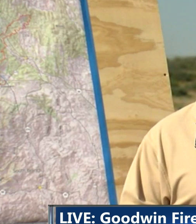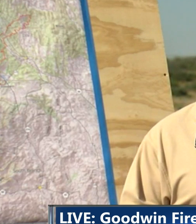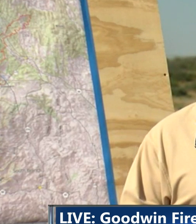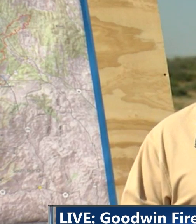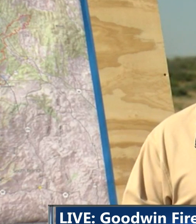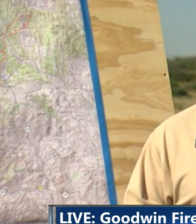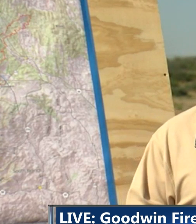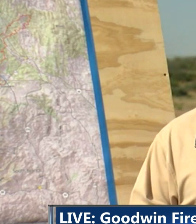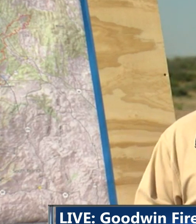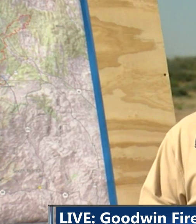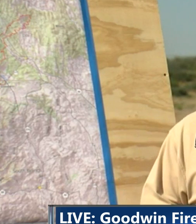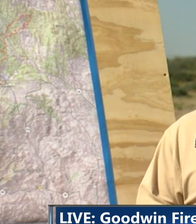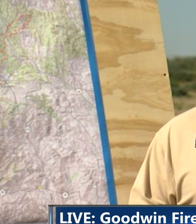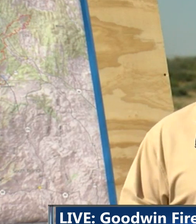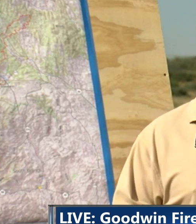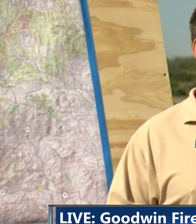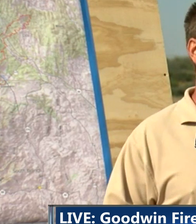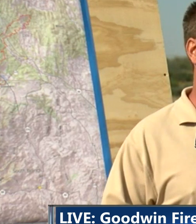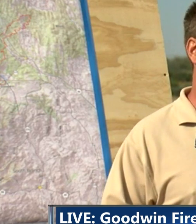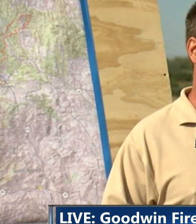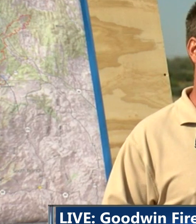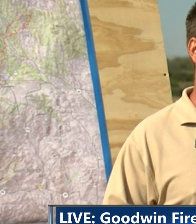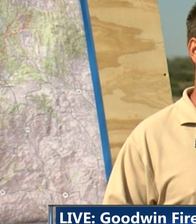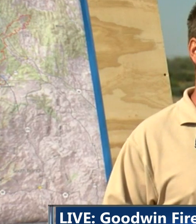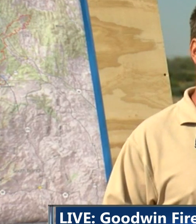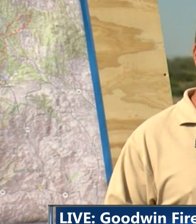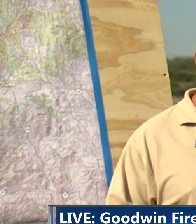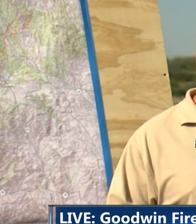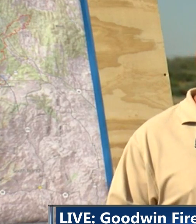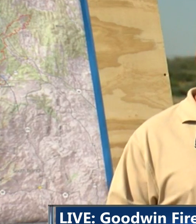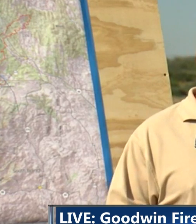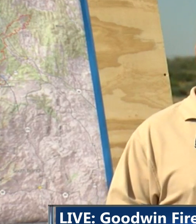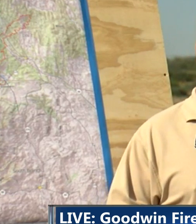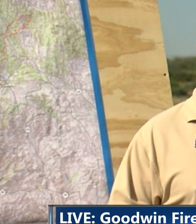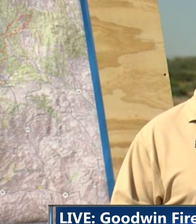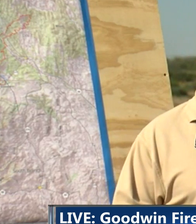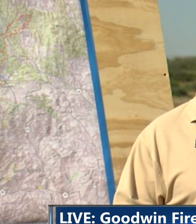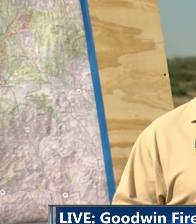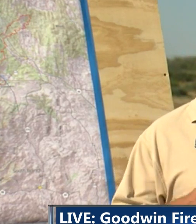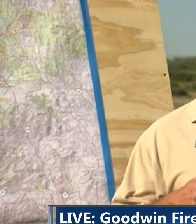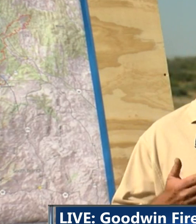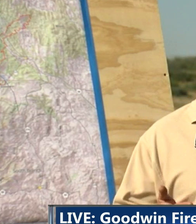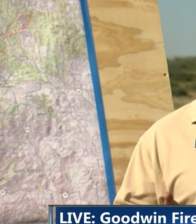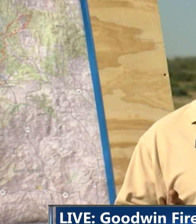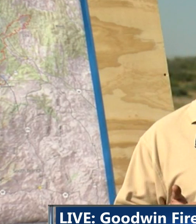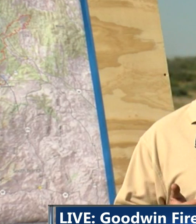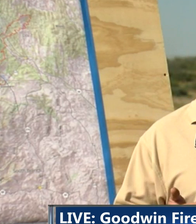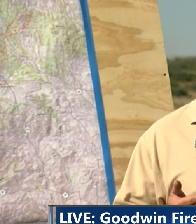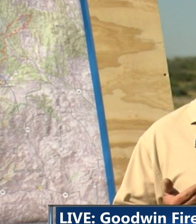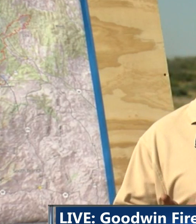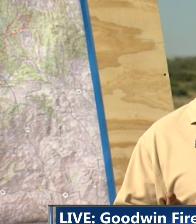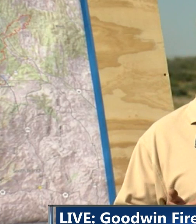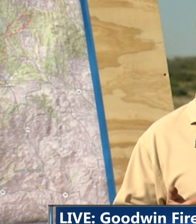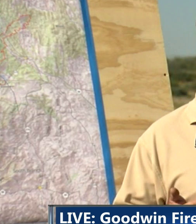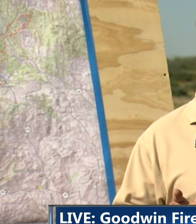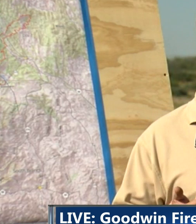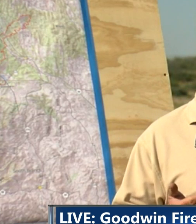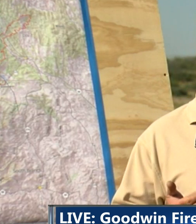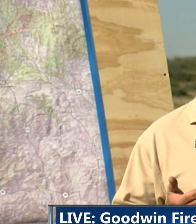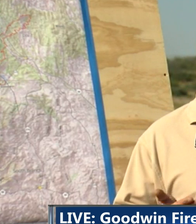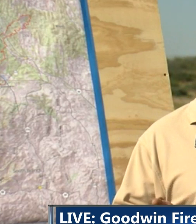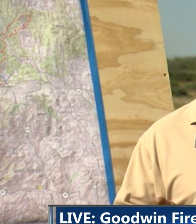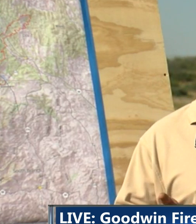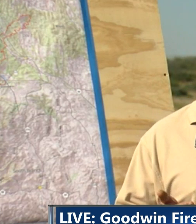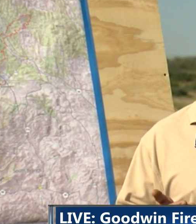the intersections of Highway 69 and 169. So anybody that has access to Mayer, that'll have to be done through